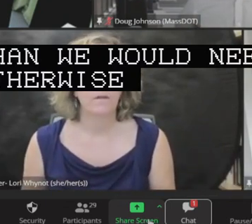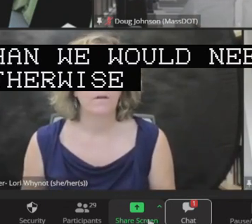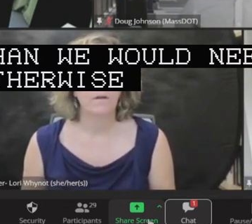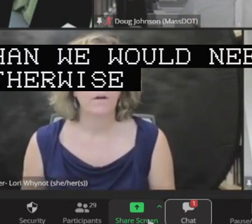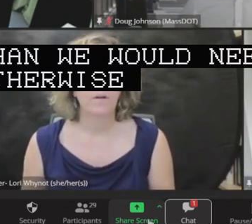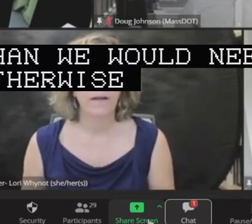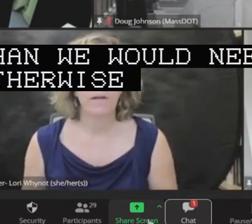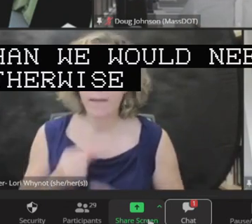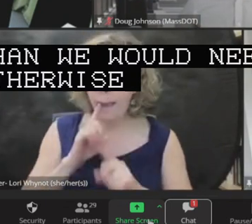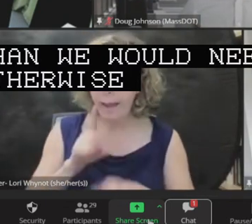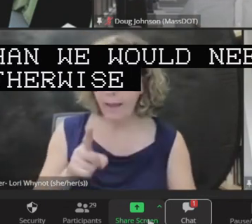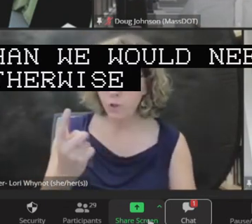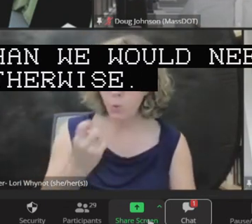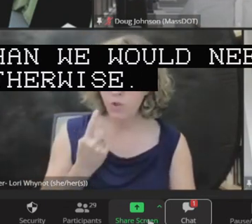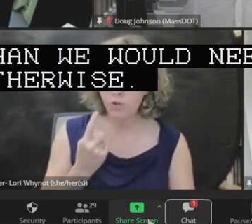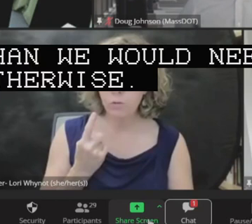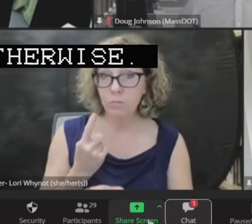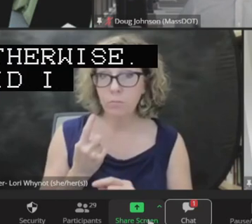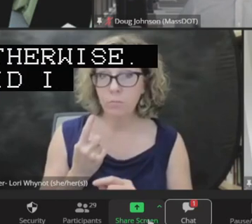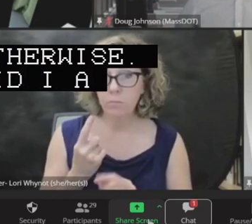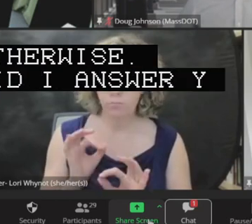Did I answer your question, Carl?